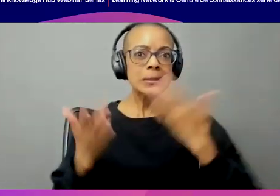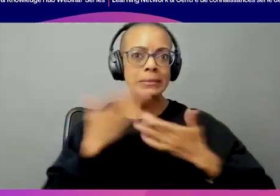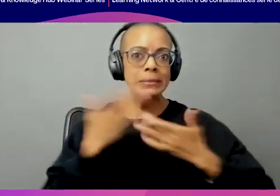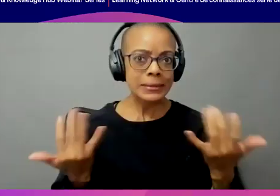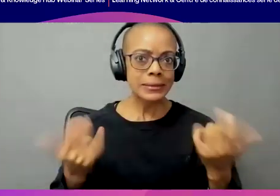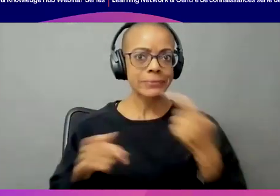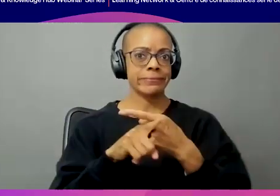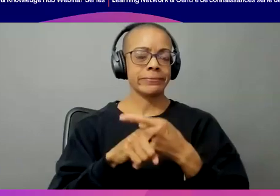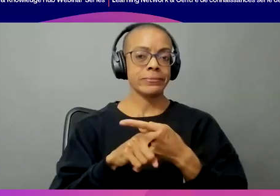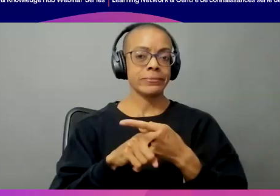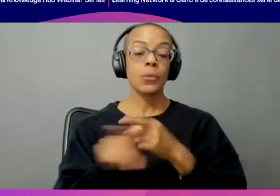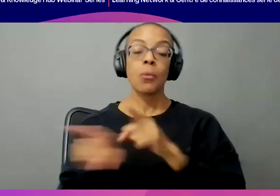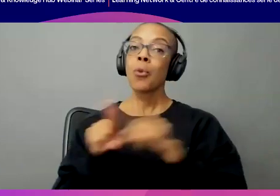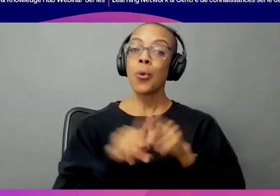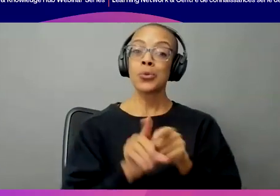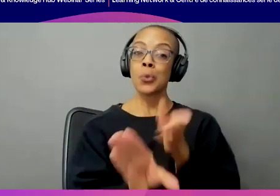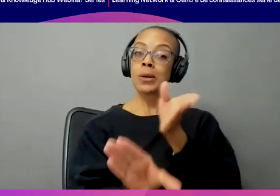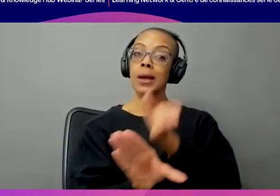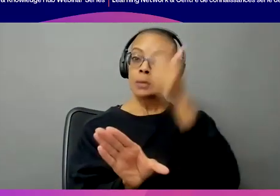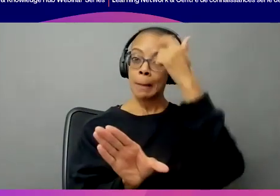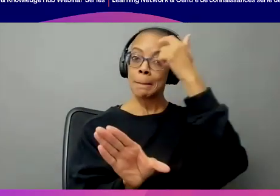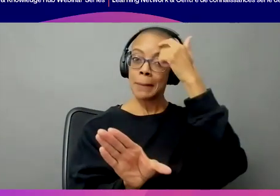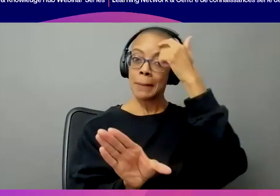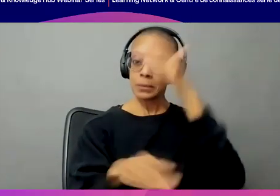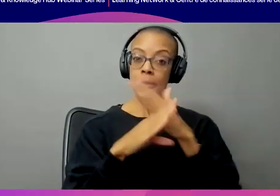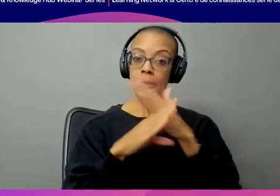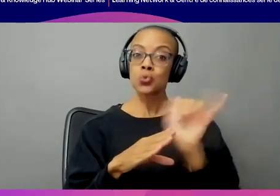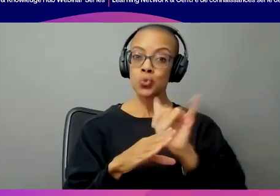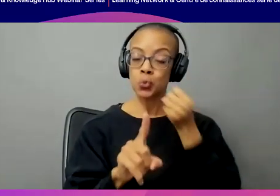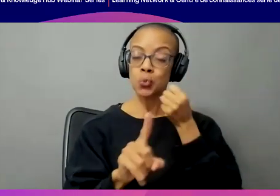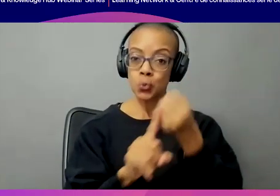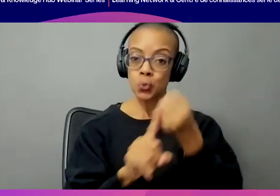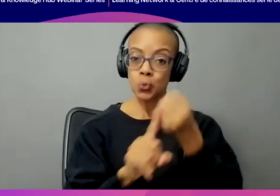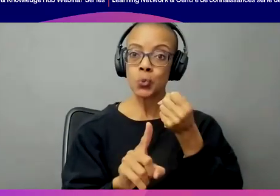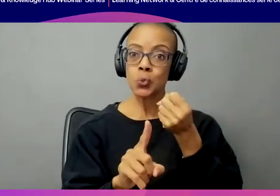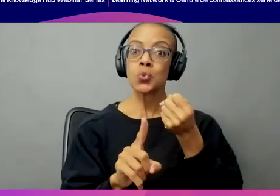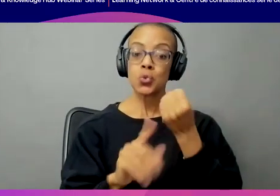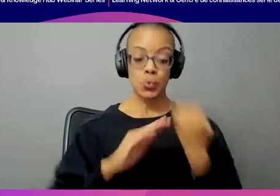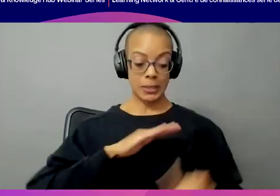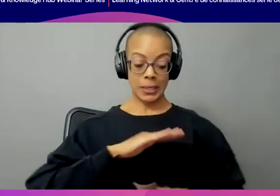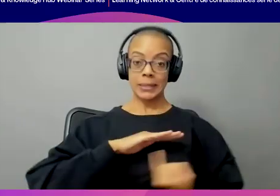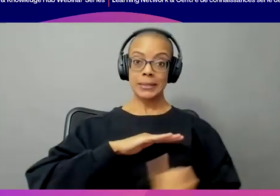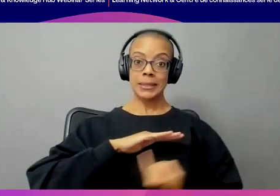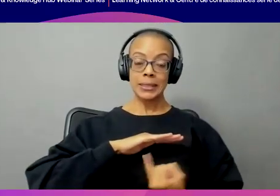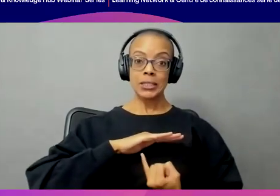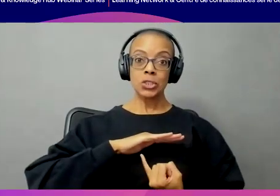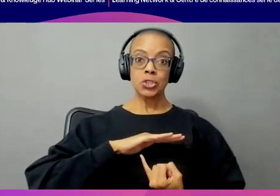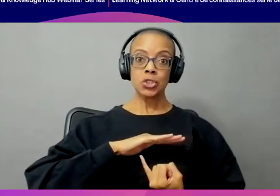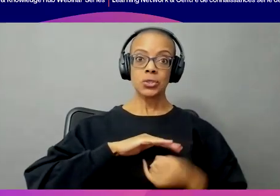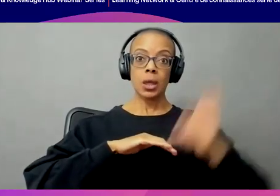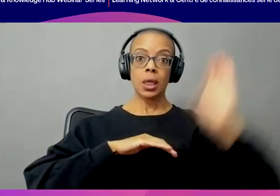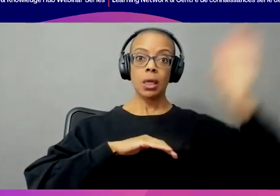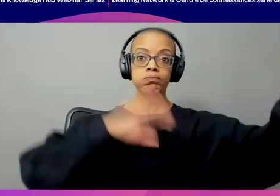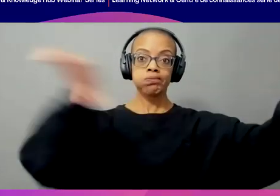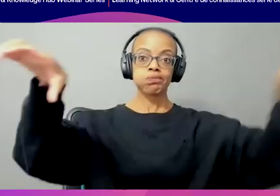of the more psychological, if you like, pieces, which is it reduces a sense of isolation for people in rural and